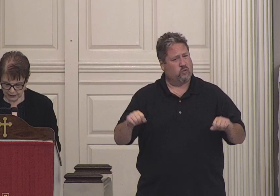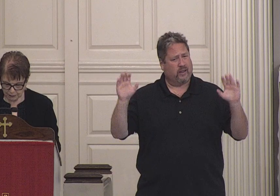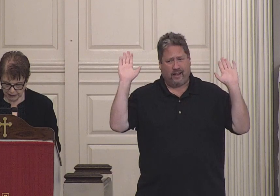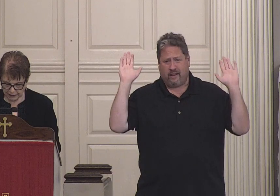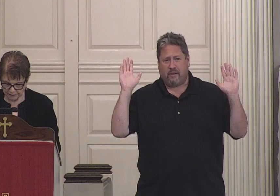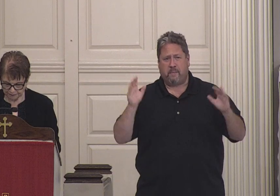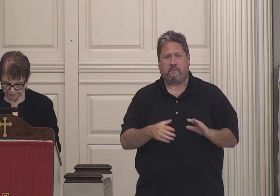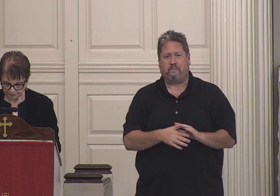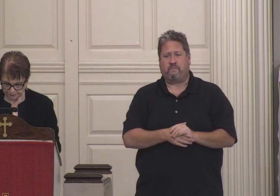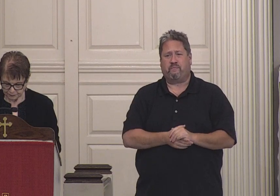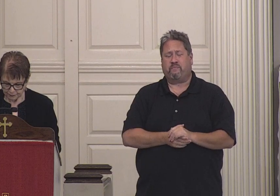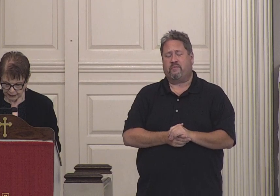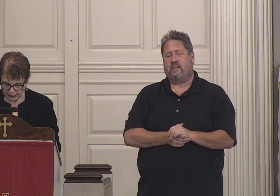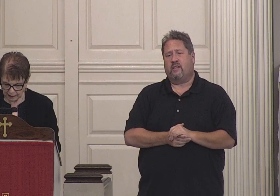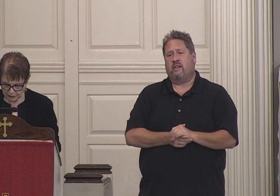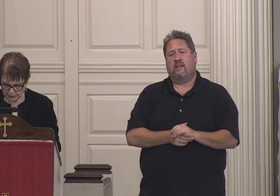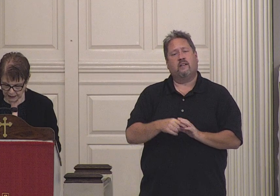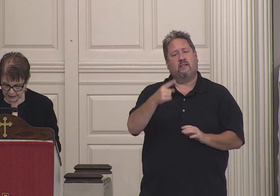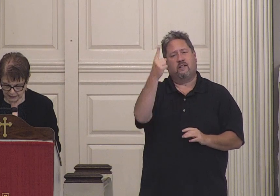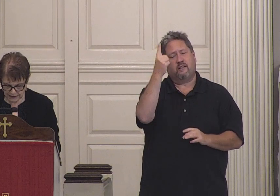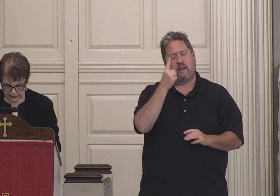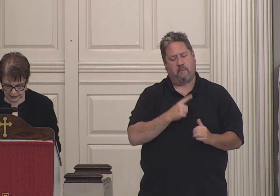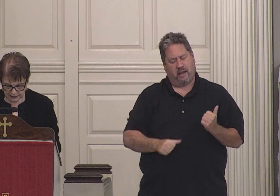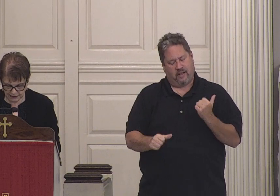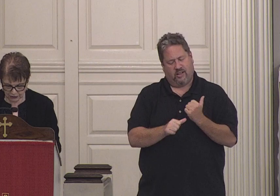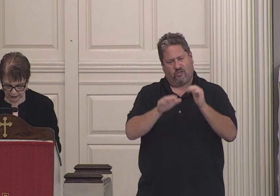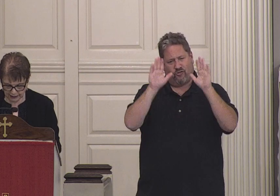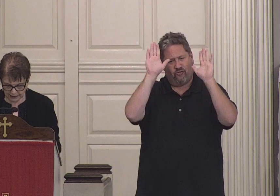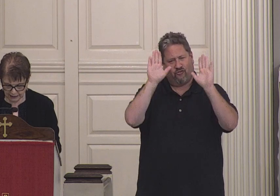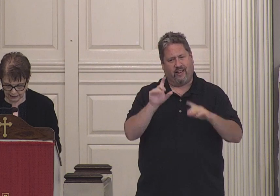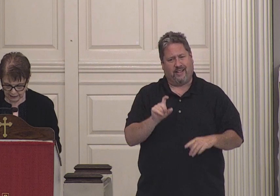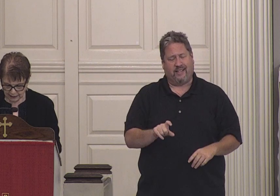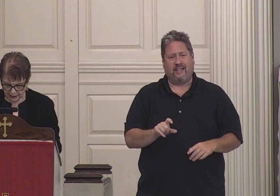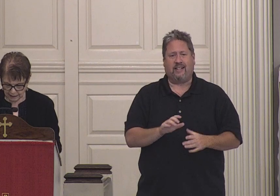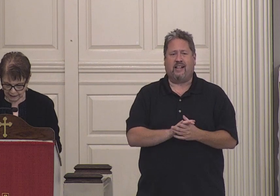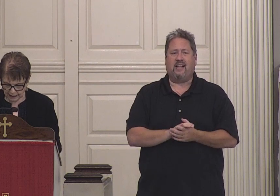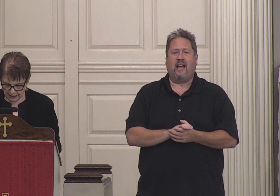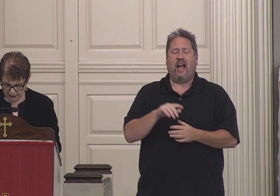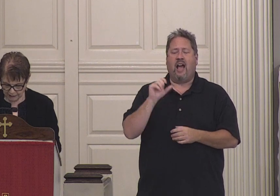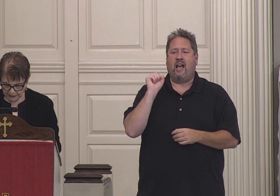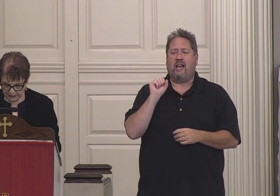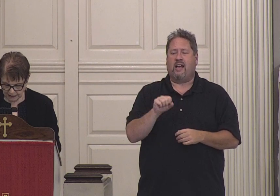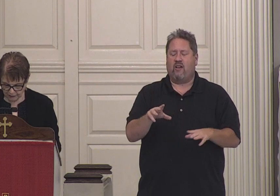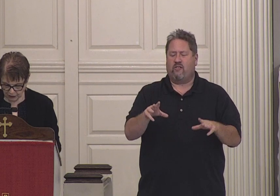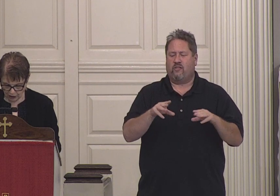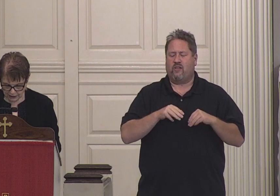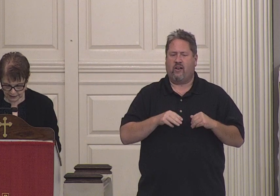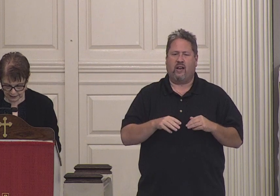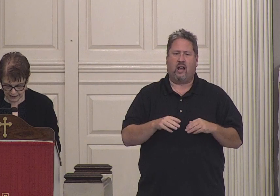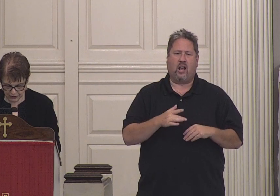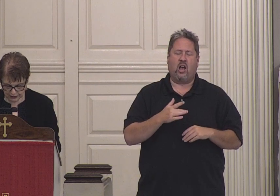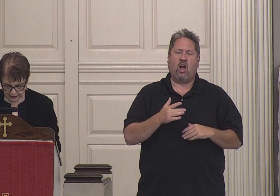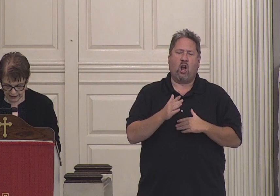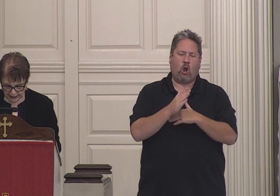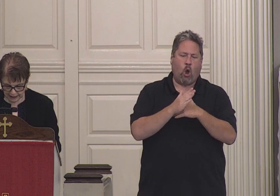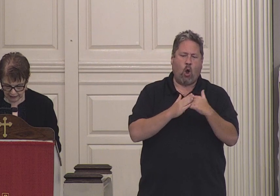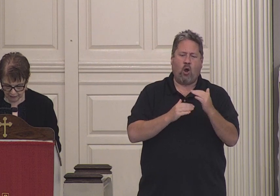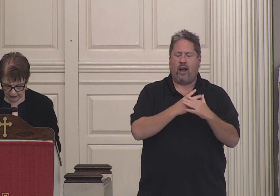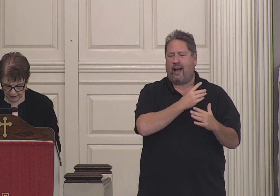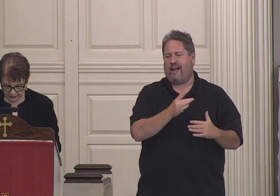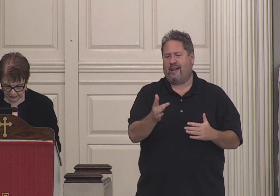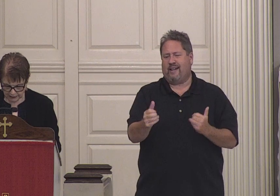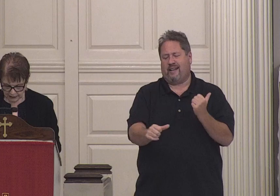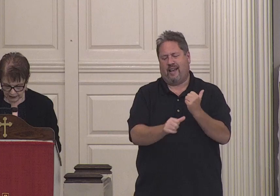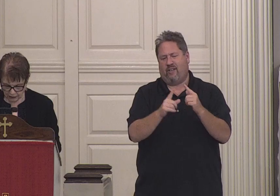almost despair. Come to my assistance in this great need, that I may receive the consolation and aid